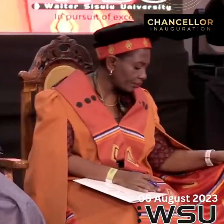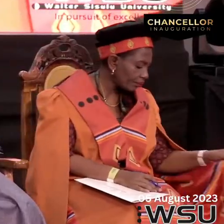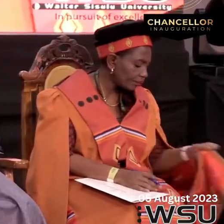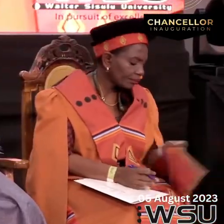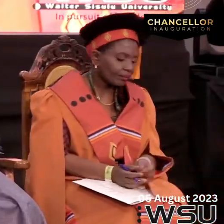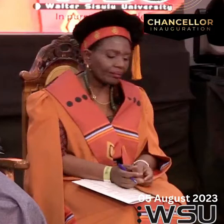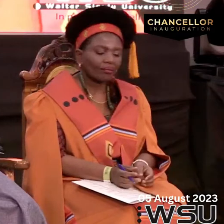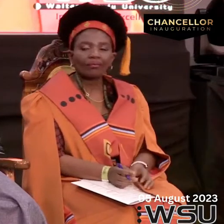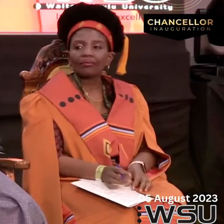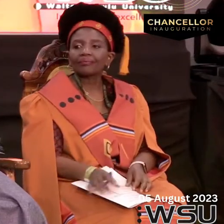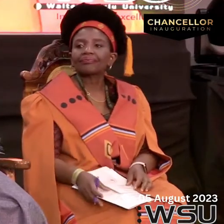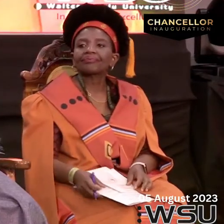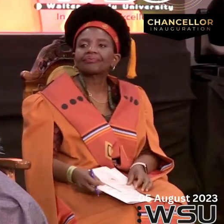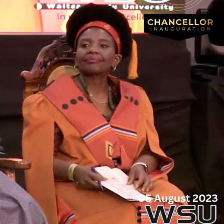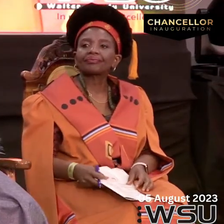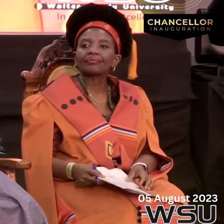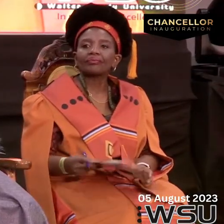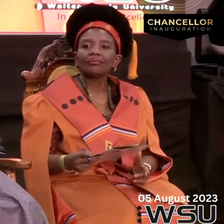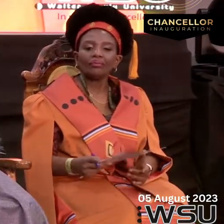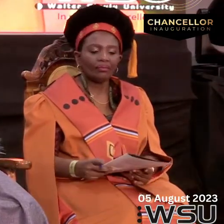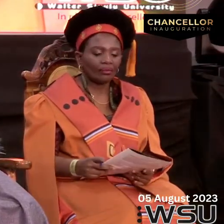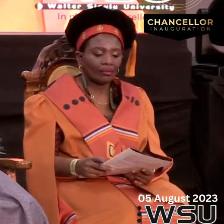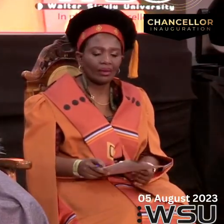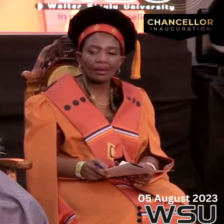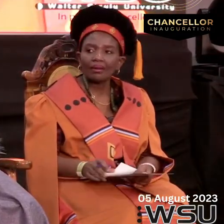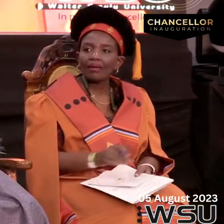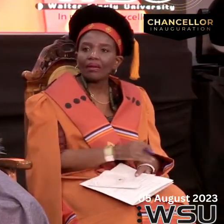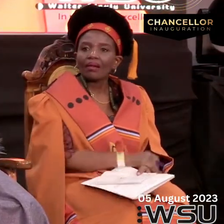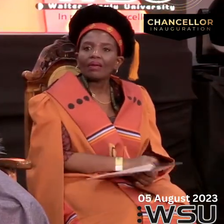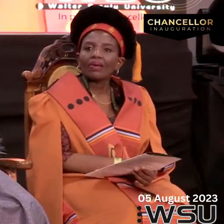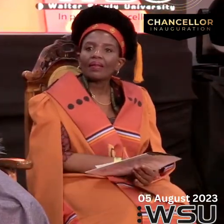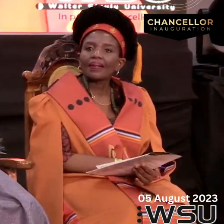as a spiritual leader,